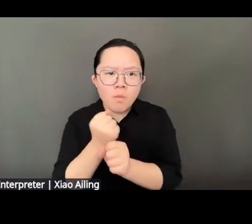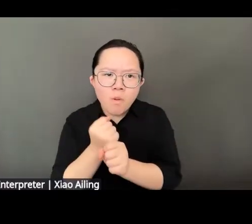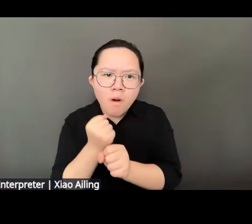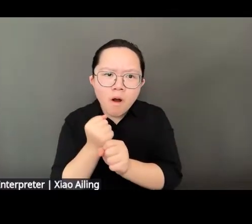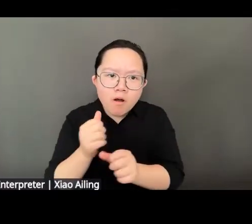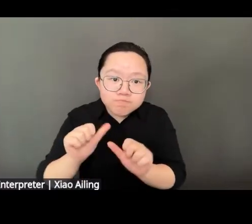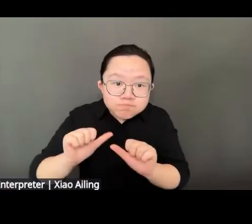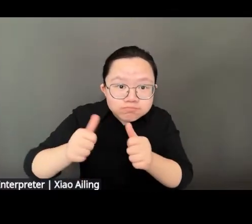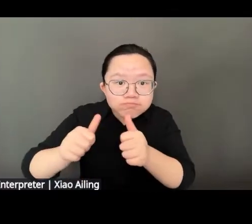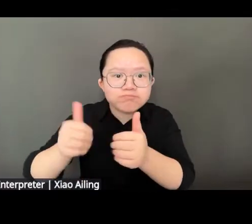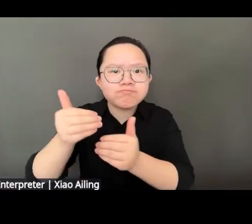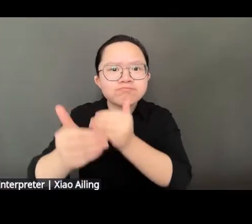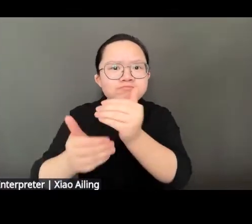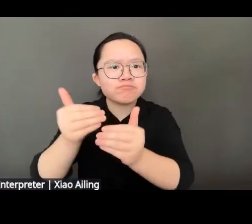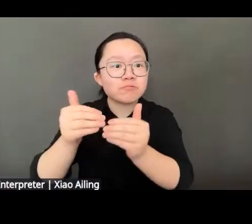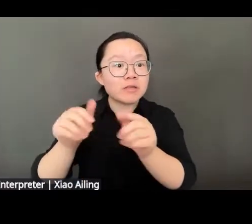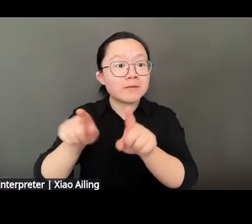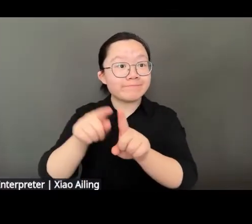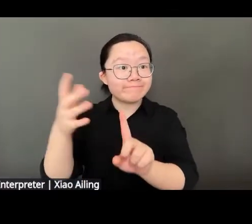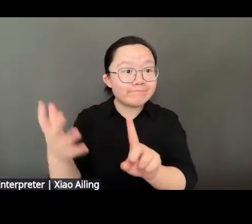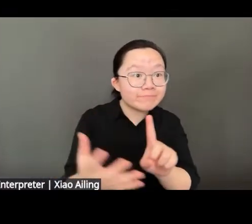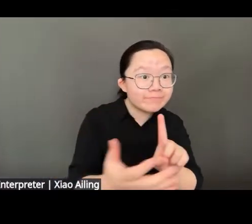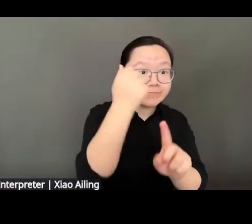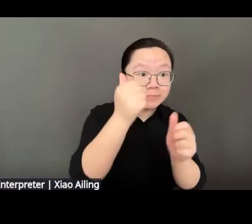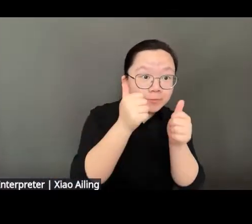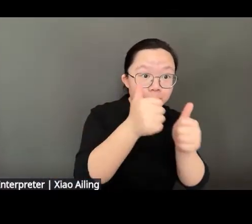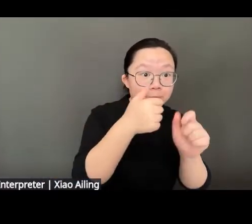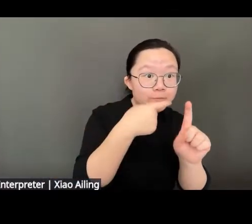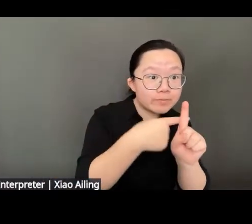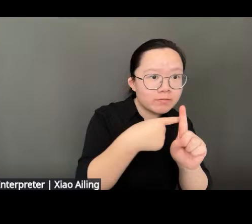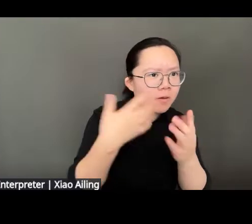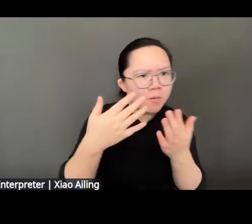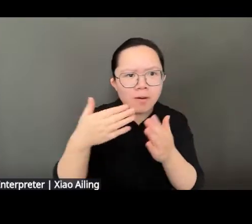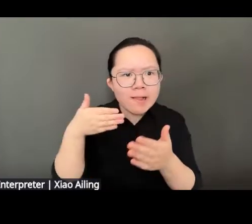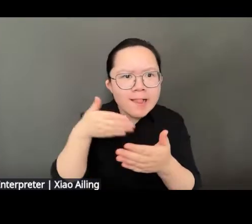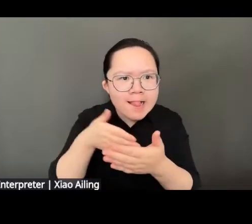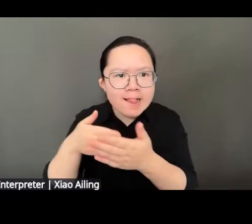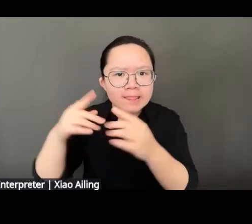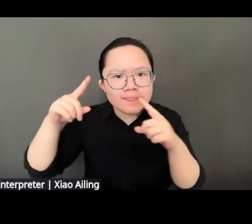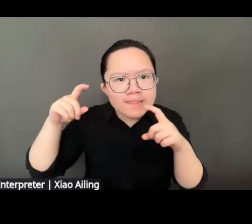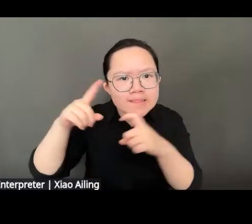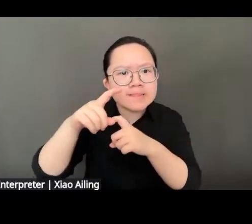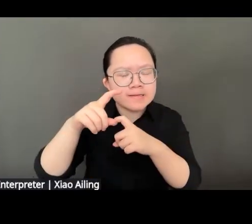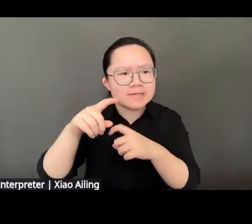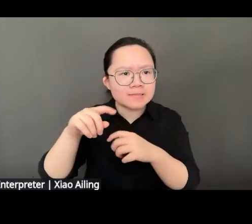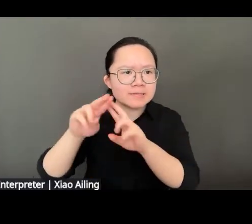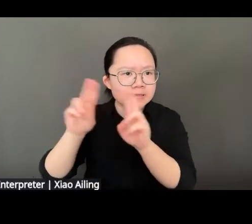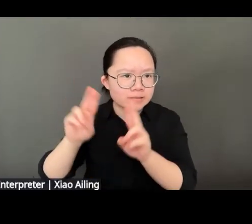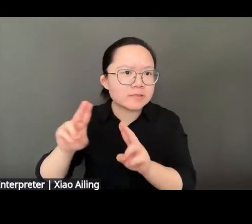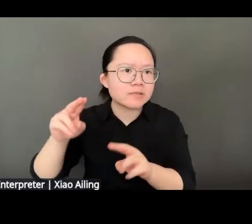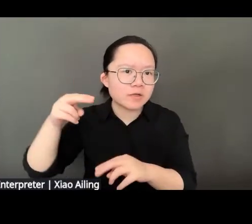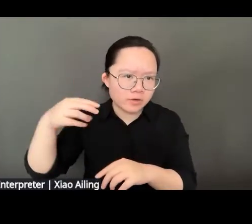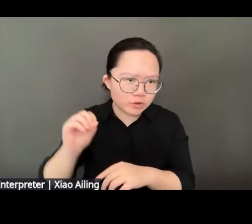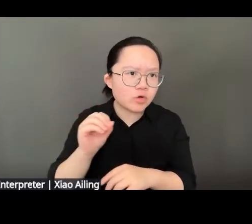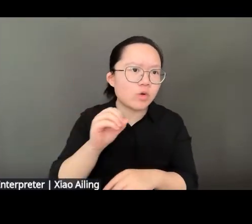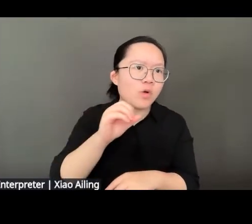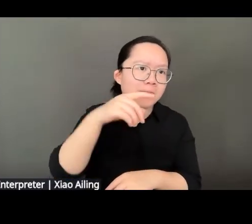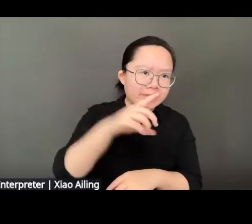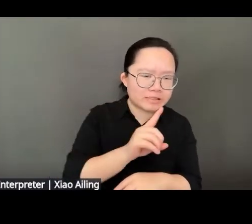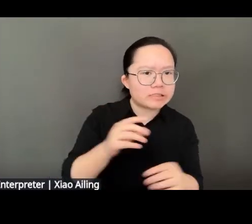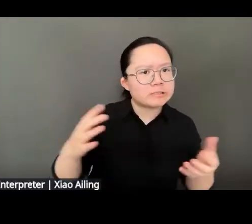forming equitable, proportional relationships between INGOs and OPDs. And we argue